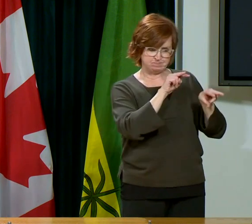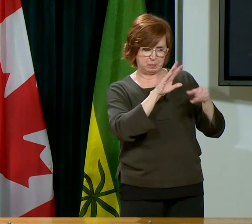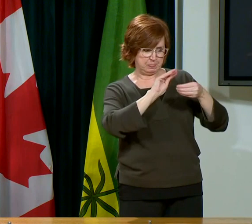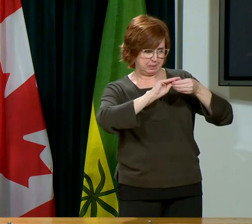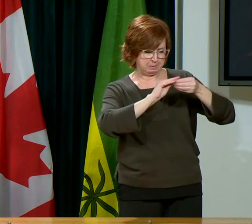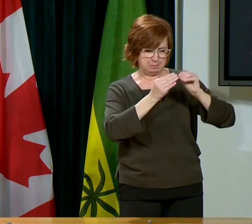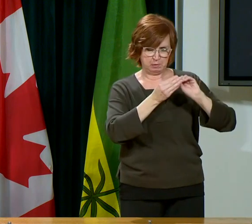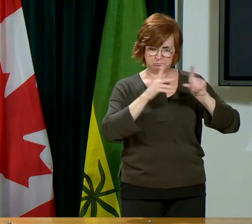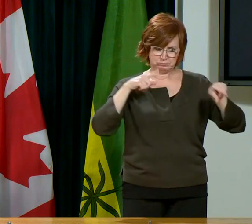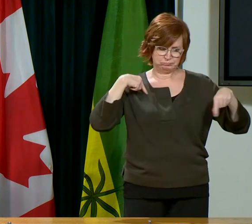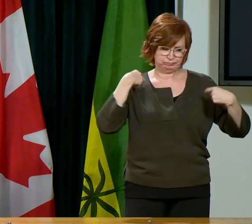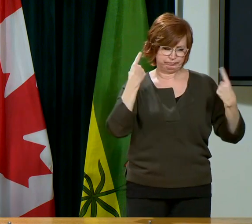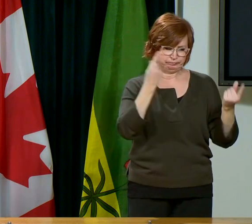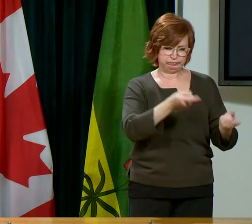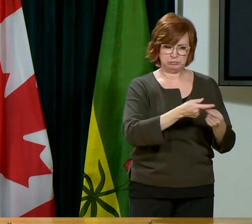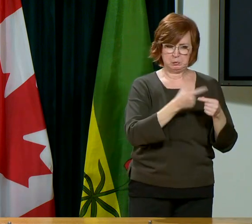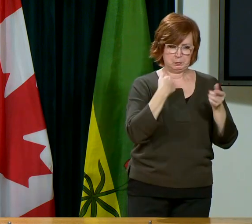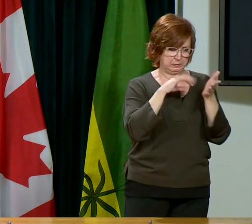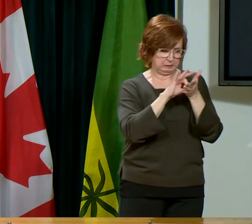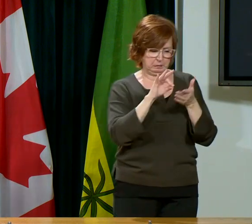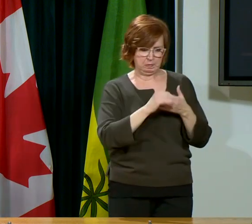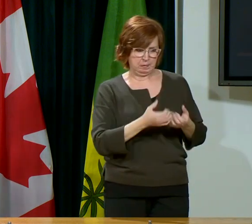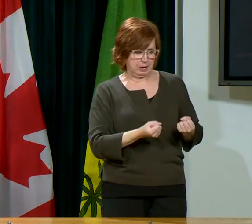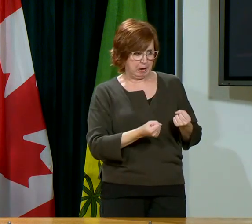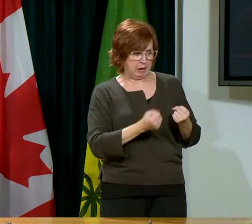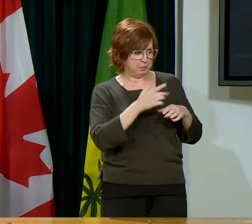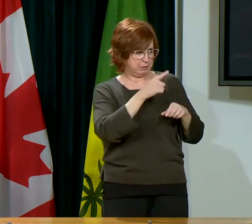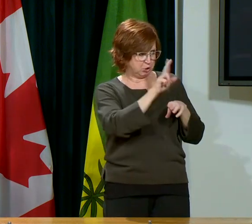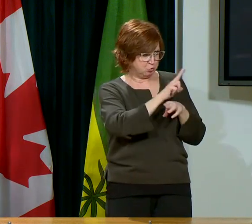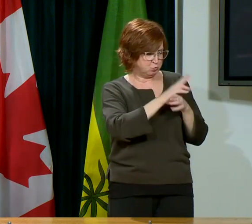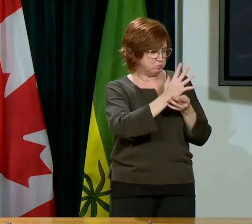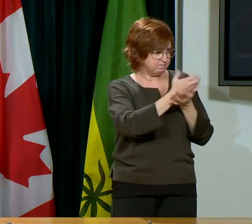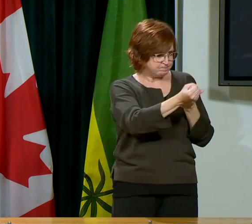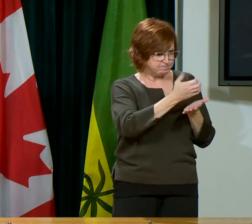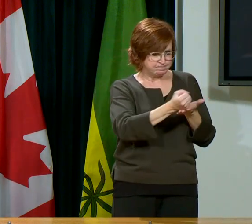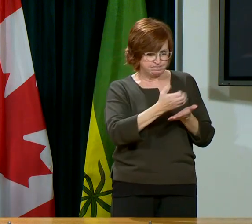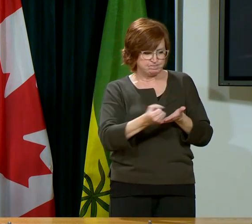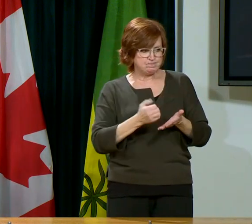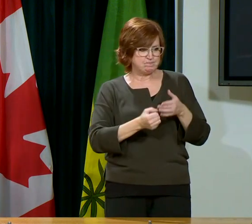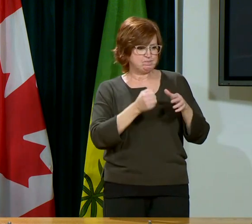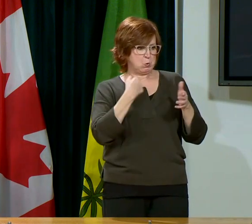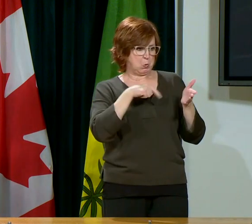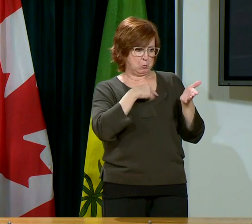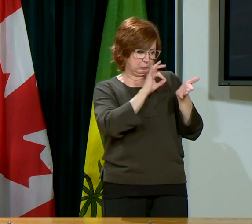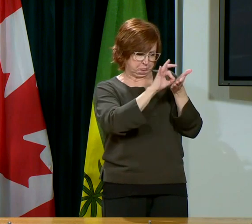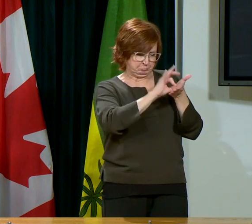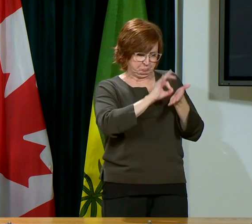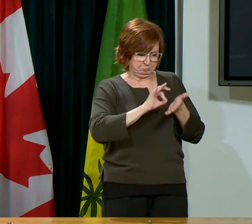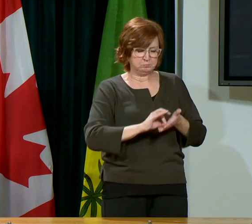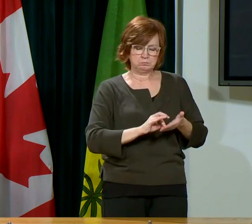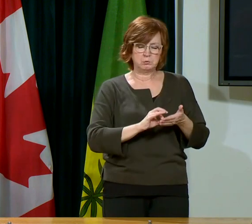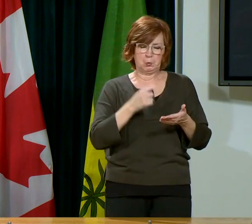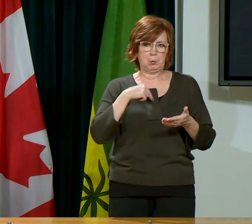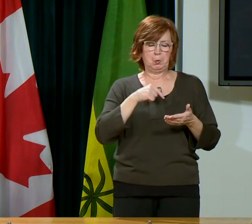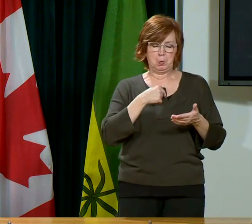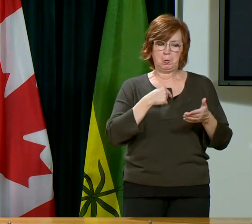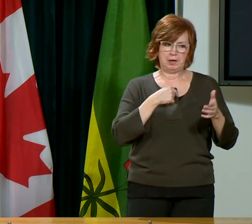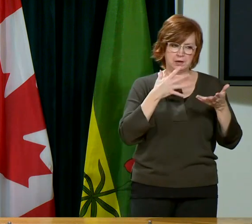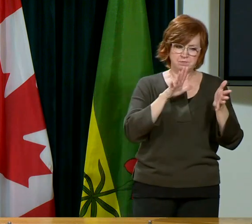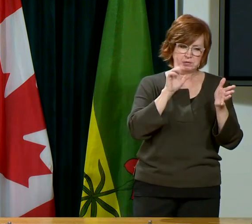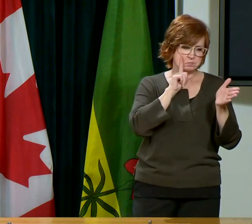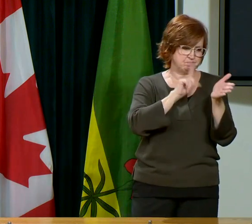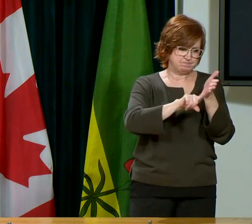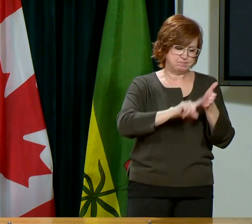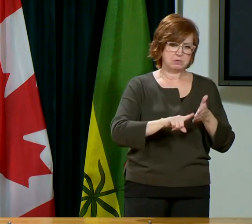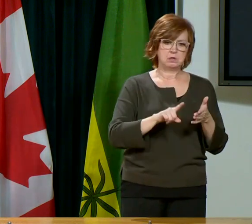with respect to what's our burn rate. We feel that we have, as you've already said in the press release, at least a month available of